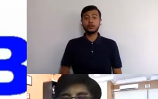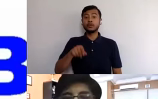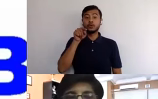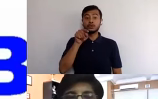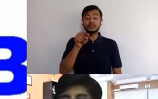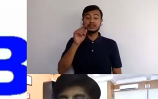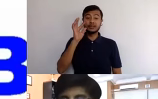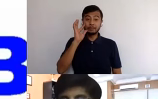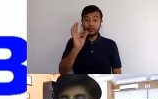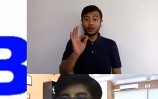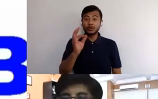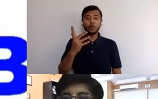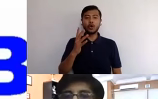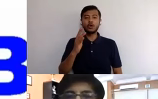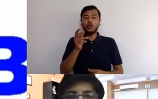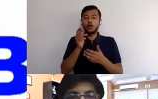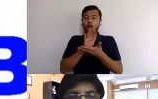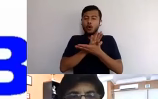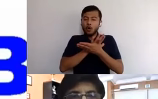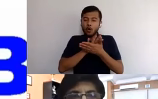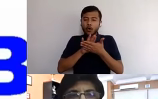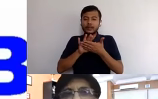of course, the authentication and security.